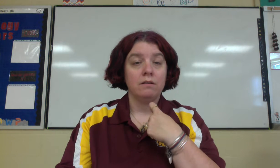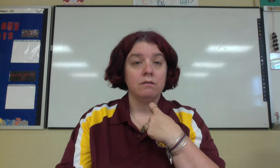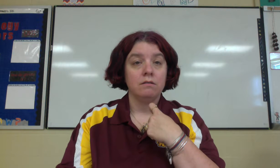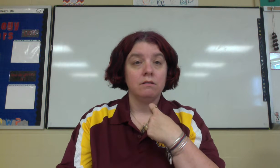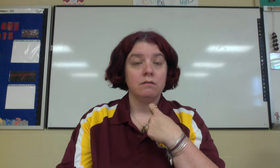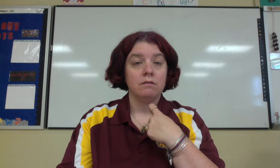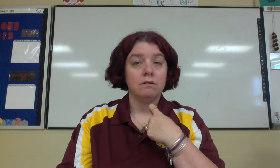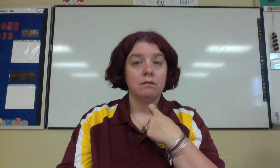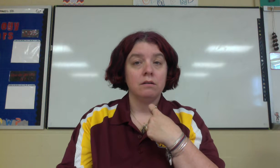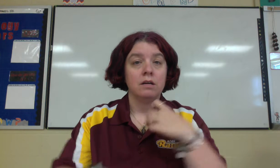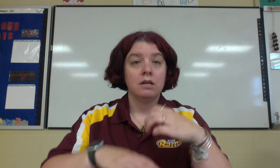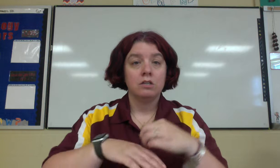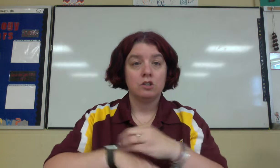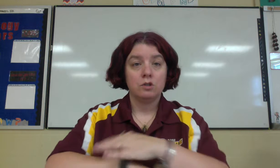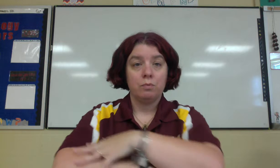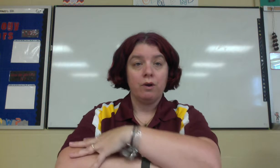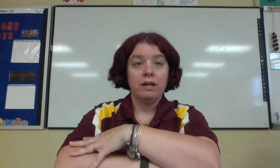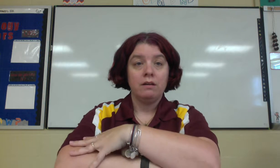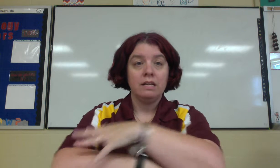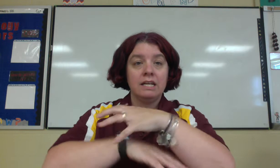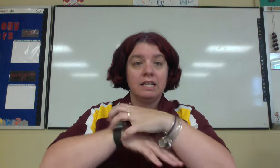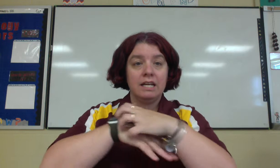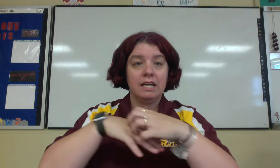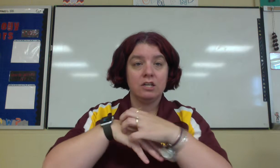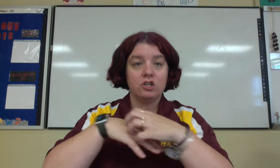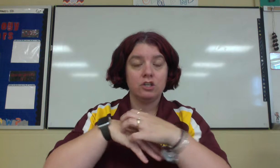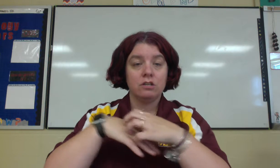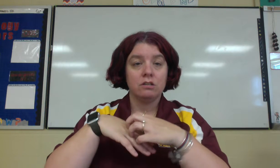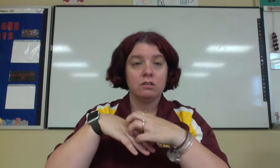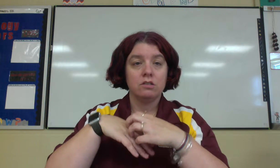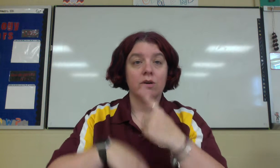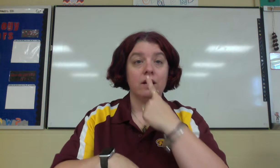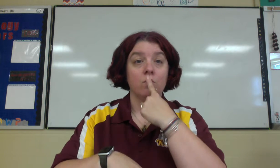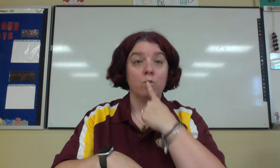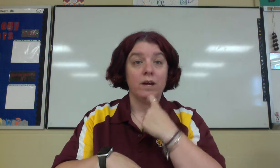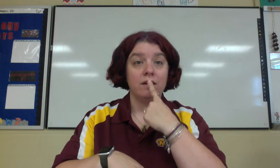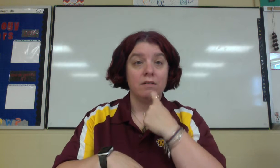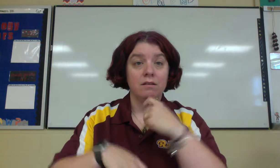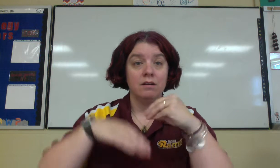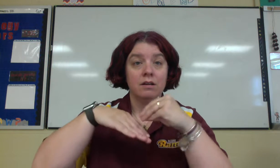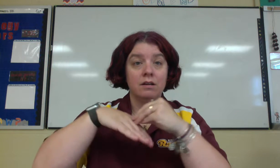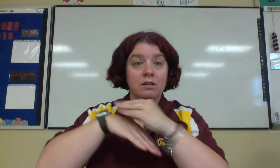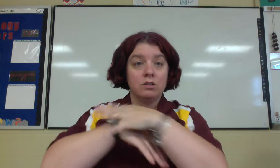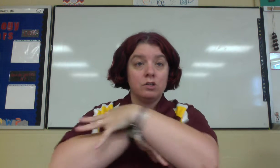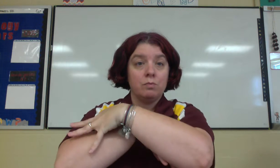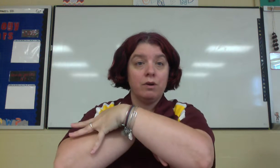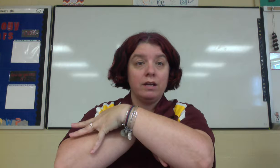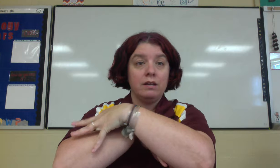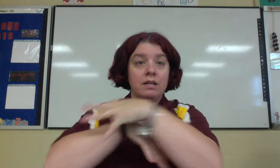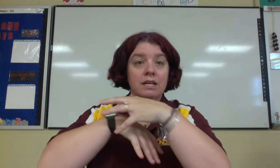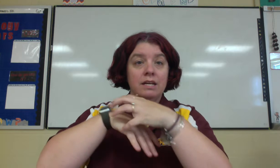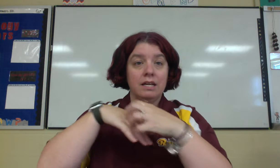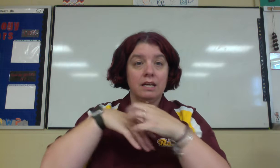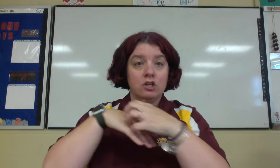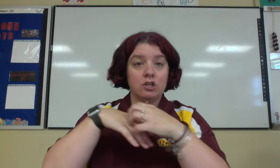spread itch so again red spread itch